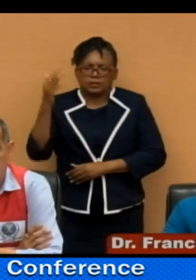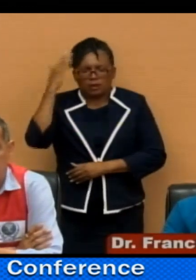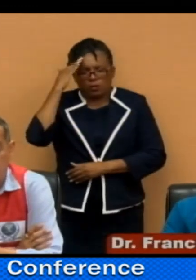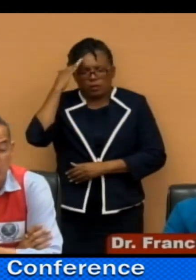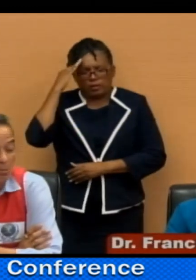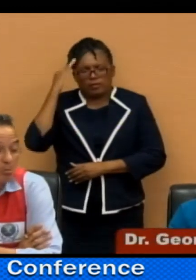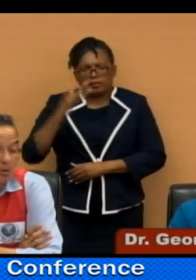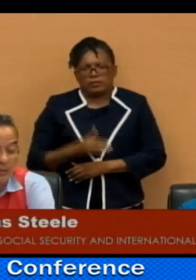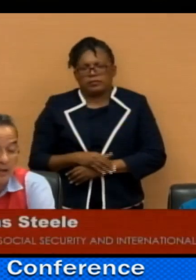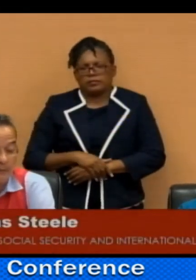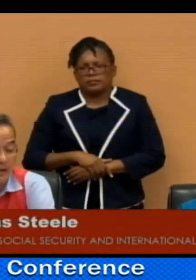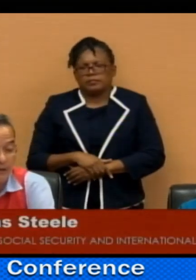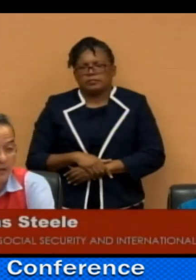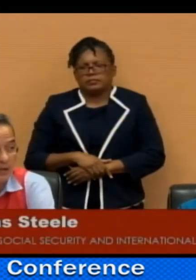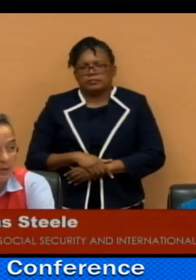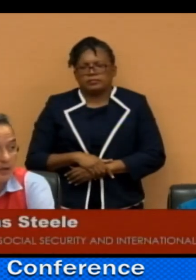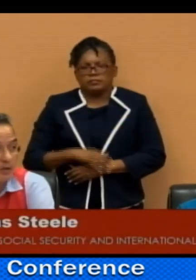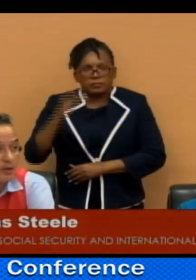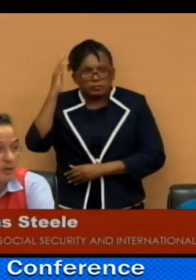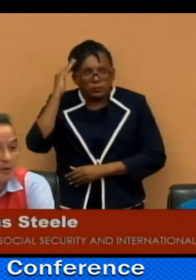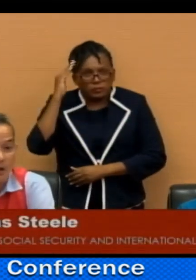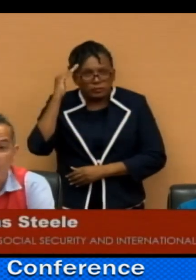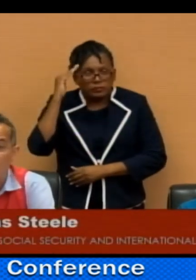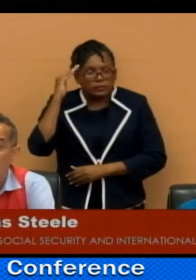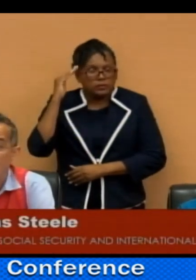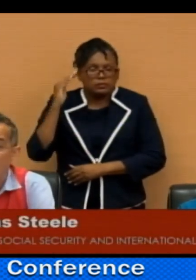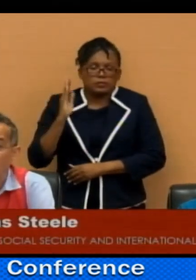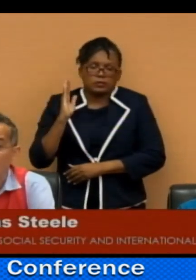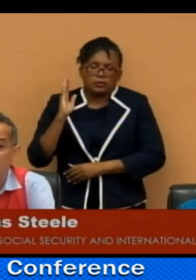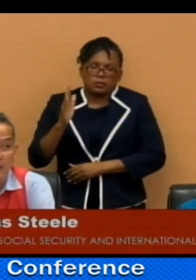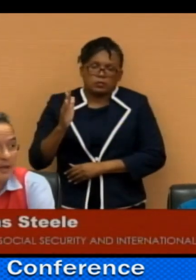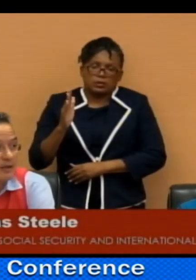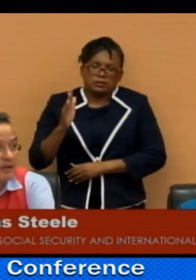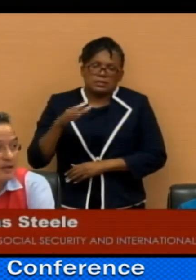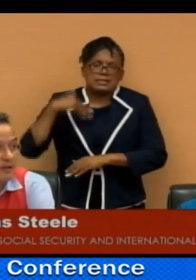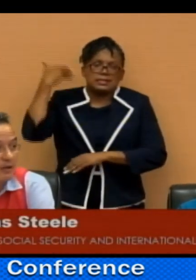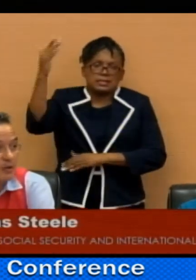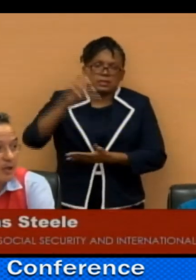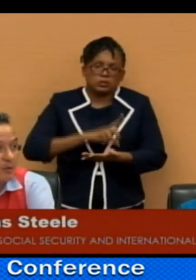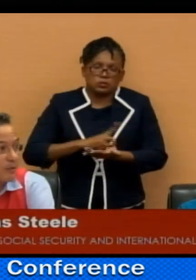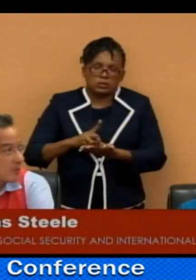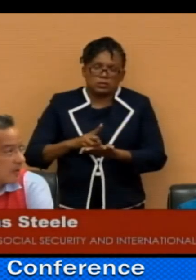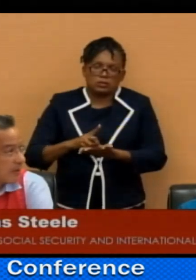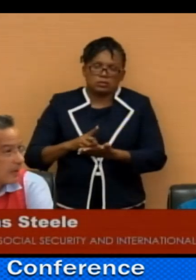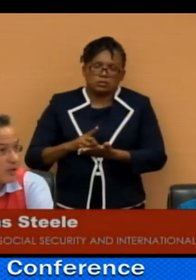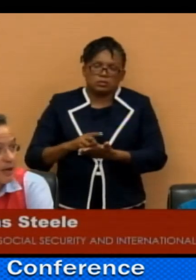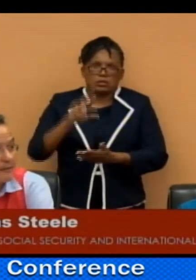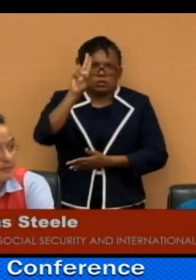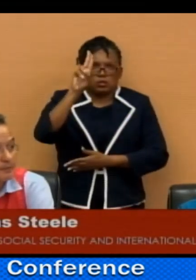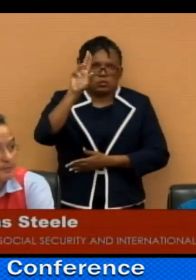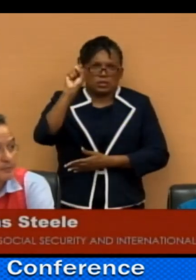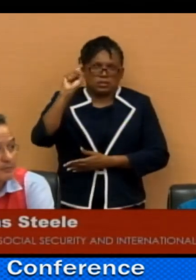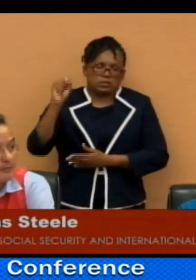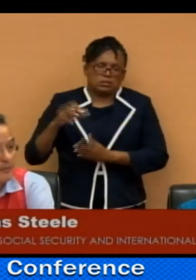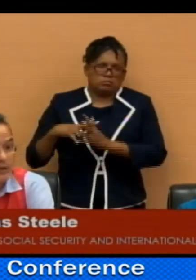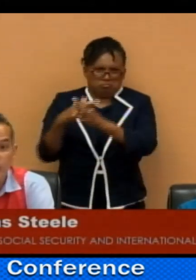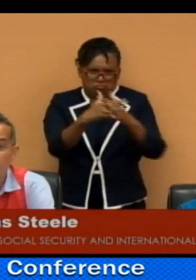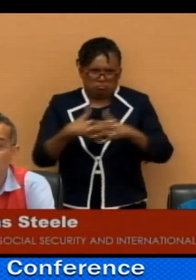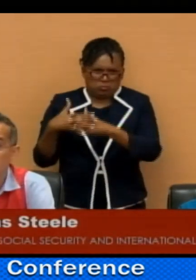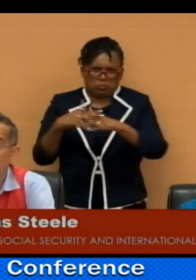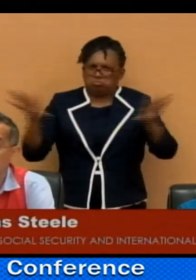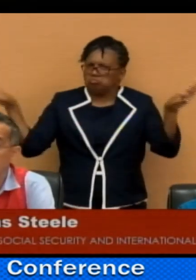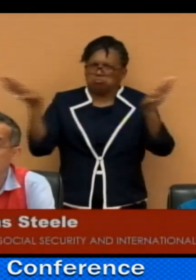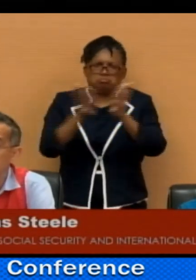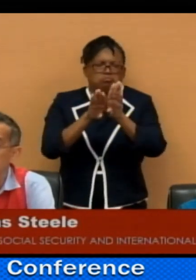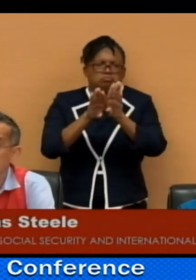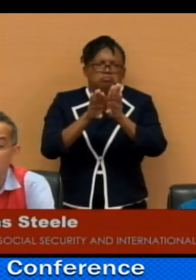would expect sometime middle of next week or so, all of the United States to close down with respect to air travel. So